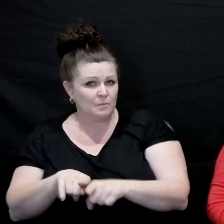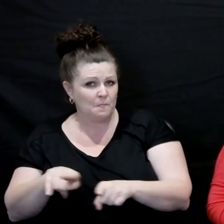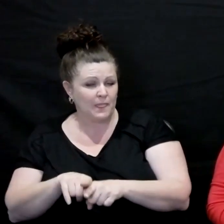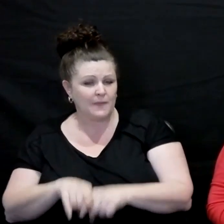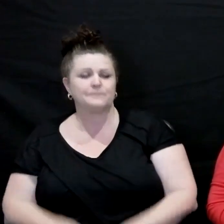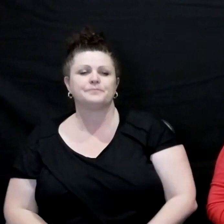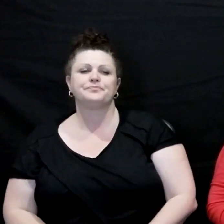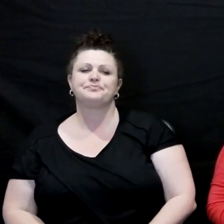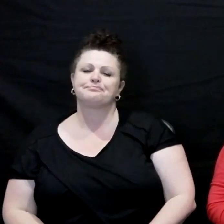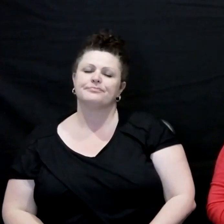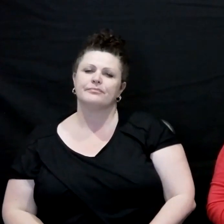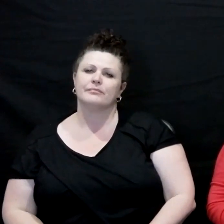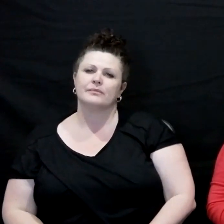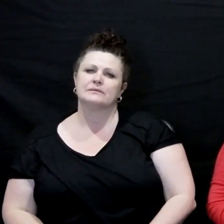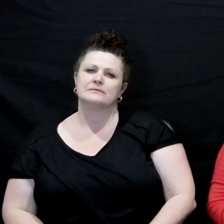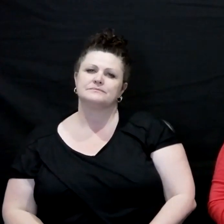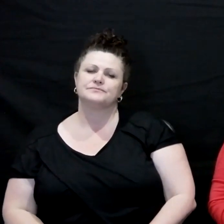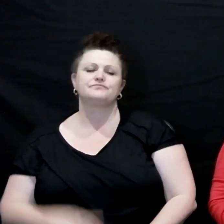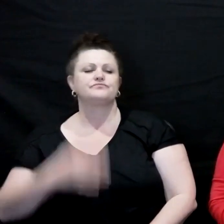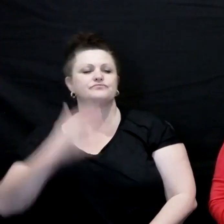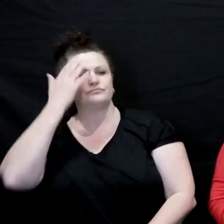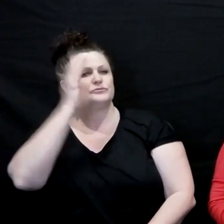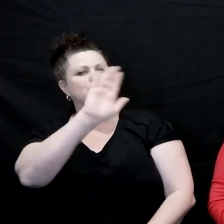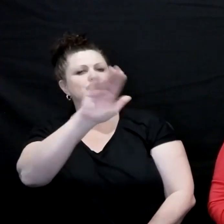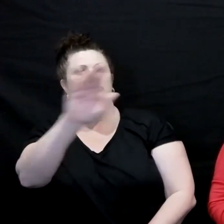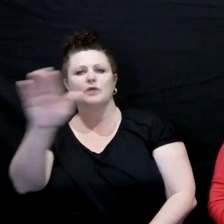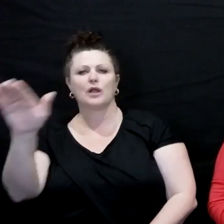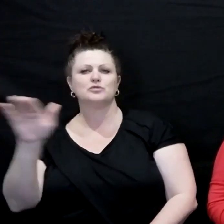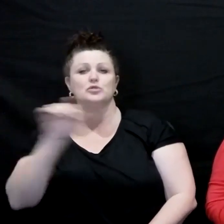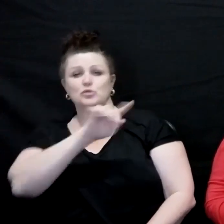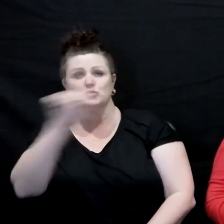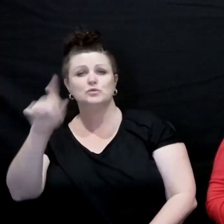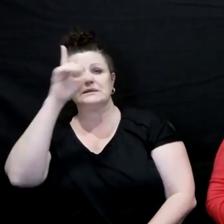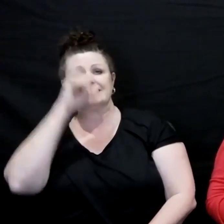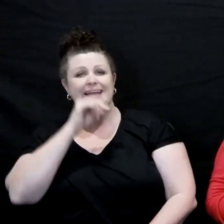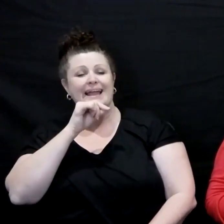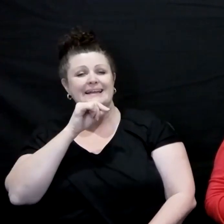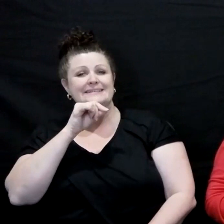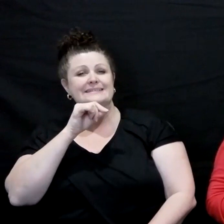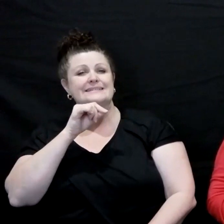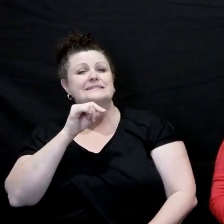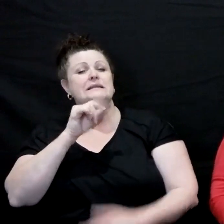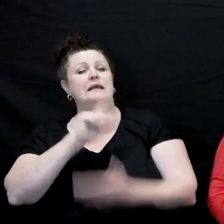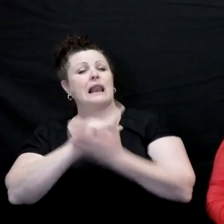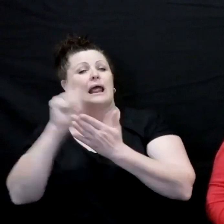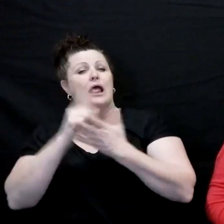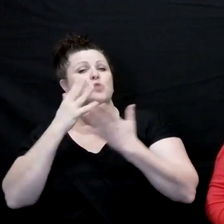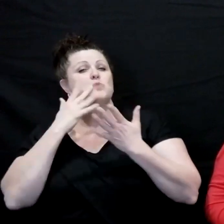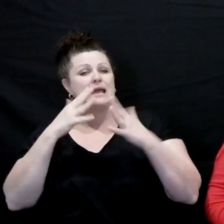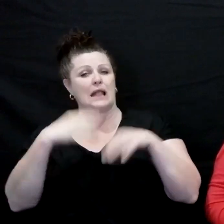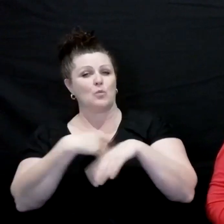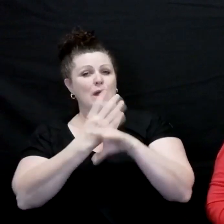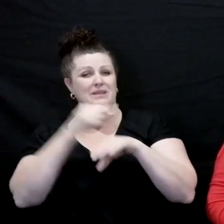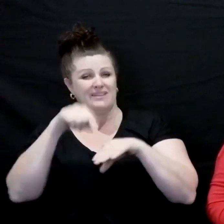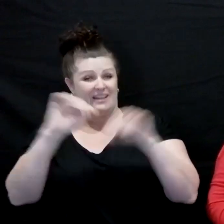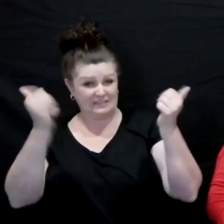I guess, just as always, to remind everybody, they can contact us between the webinars if they have questions